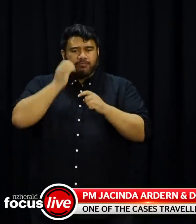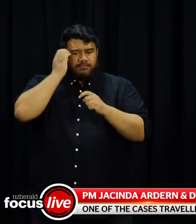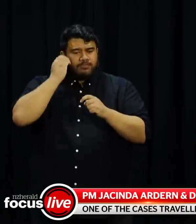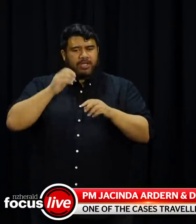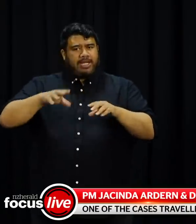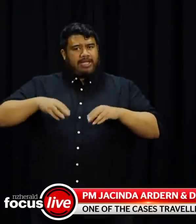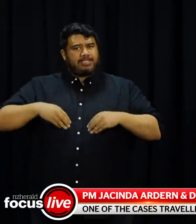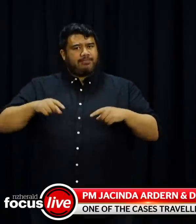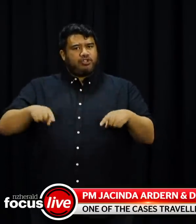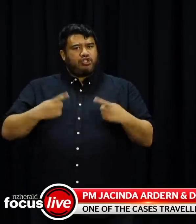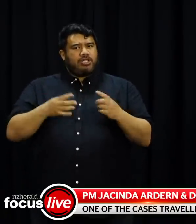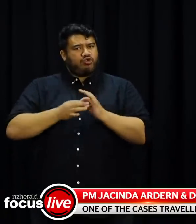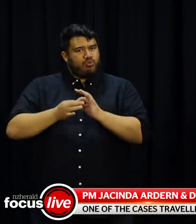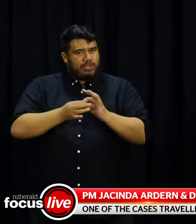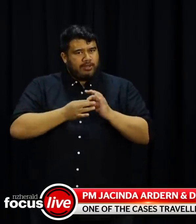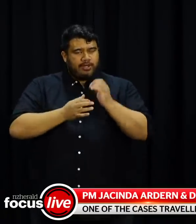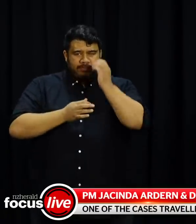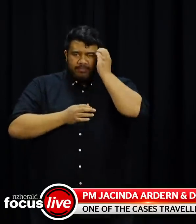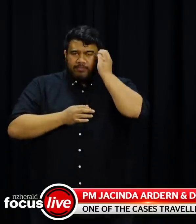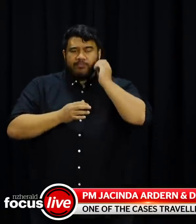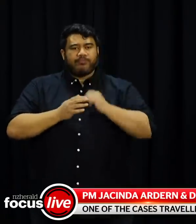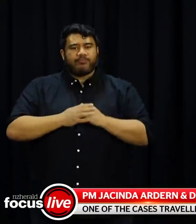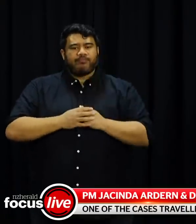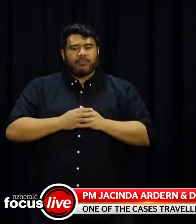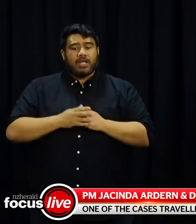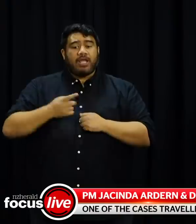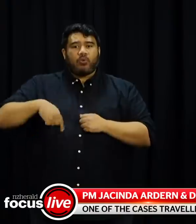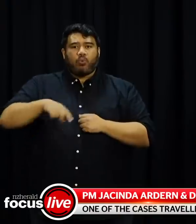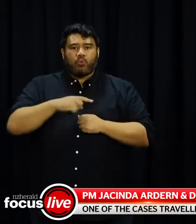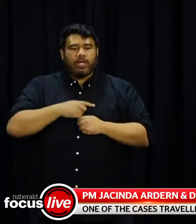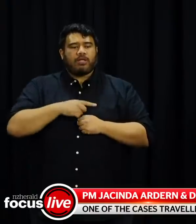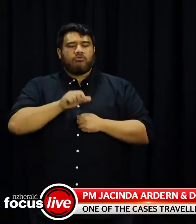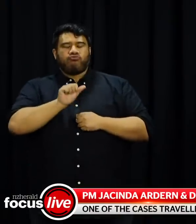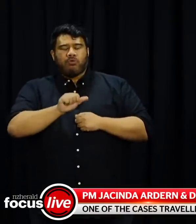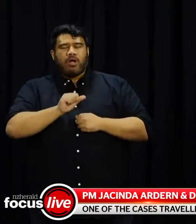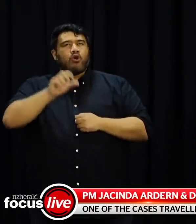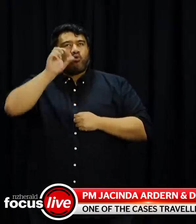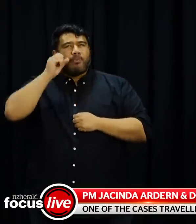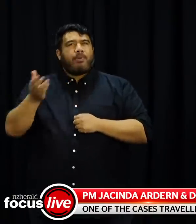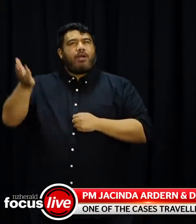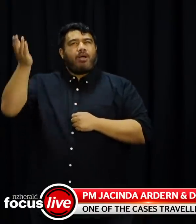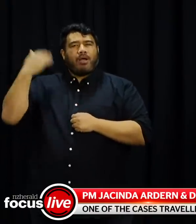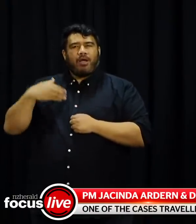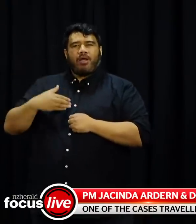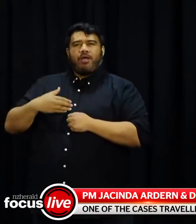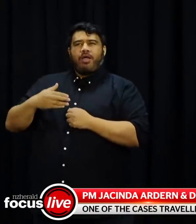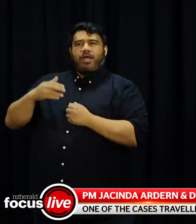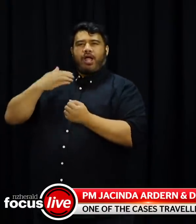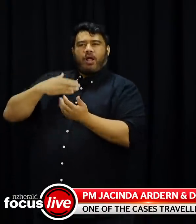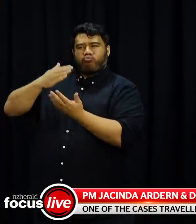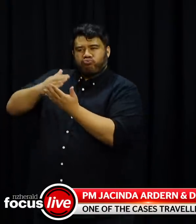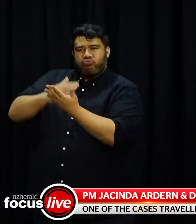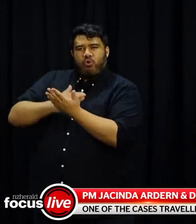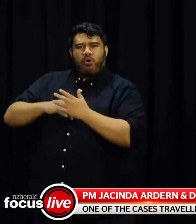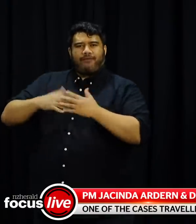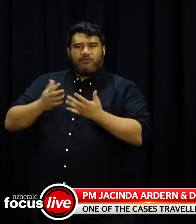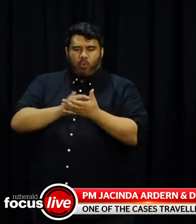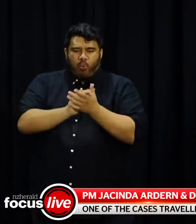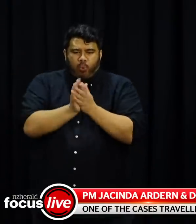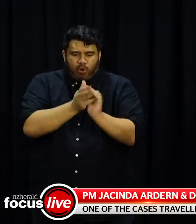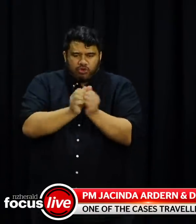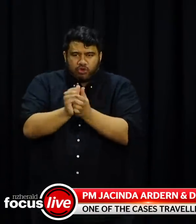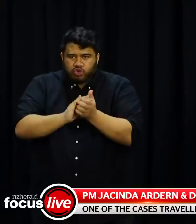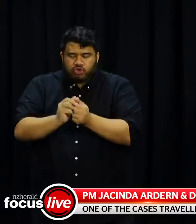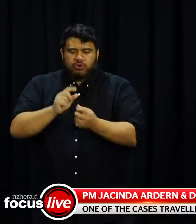be aware of and get back very strongly in the habit of complying with those key public health measures around hand hygiene,